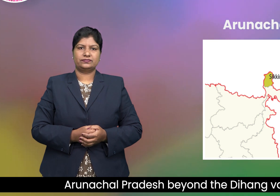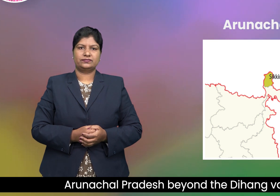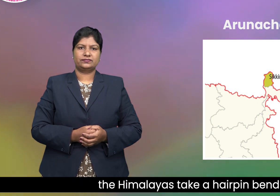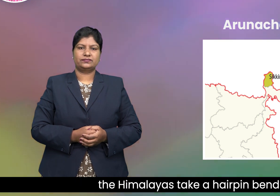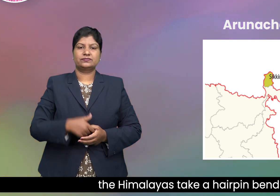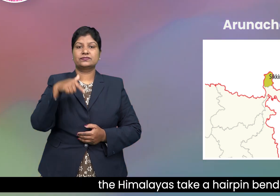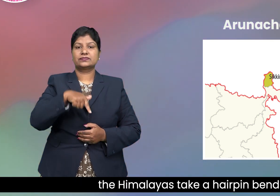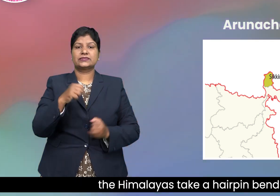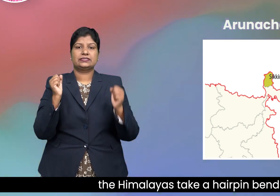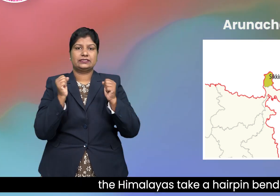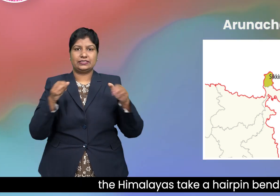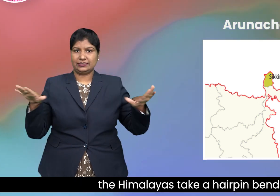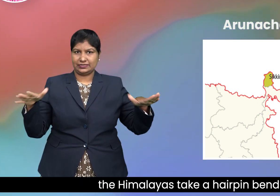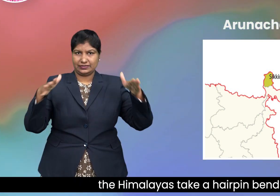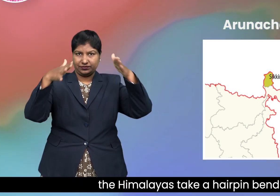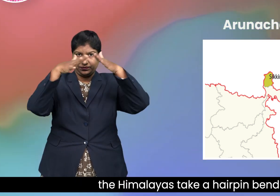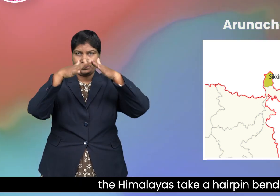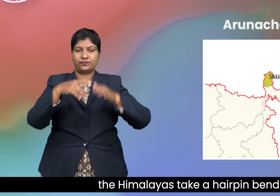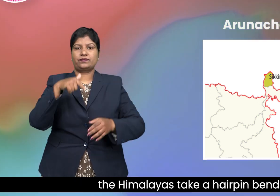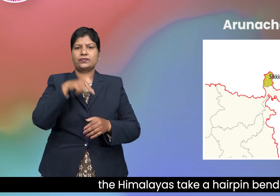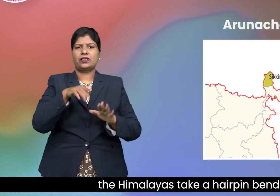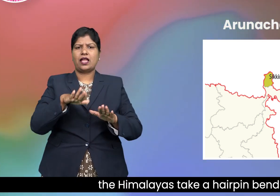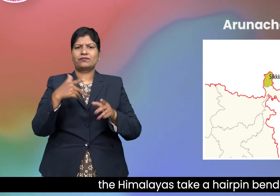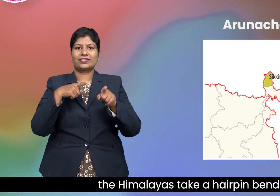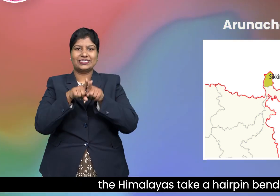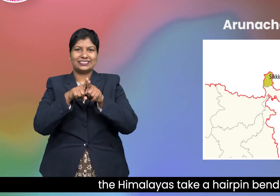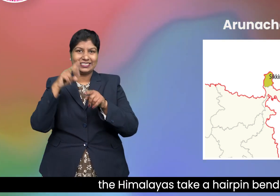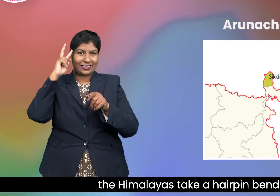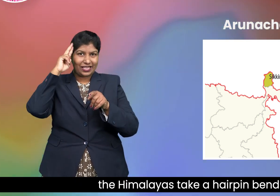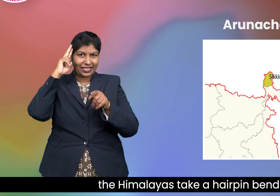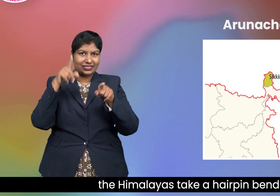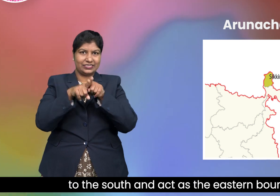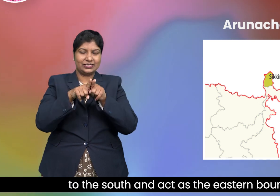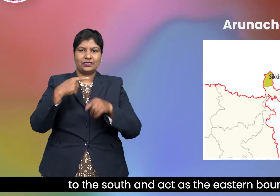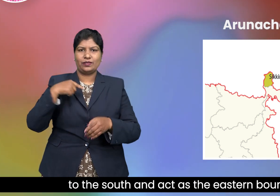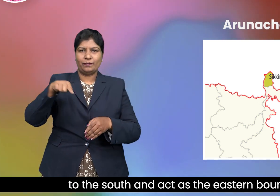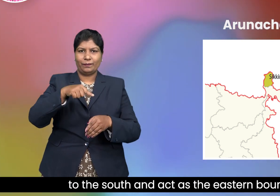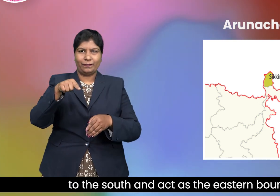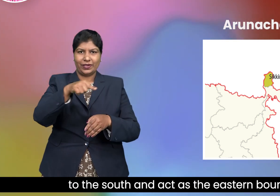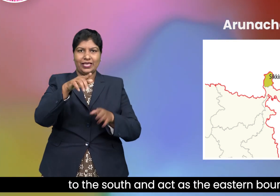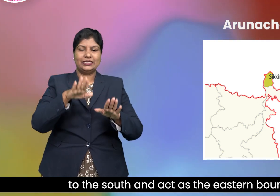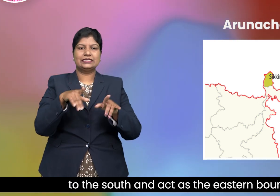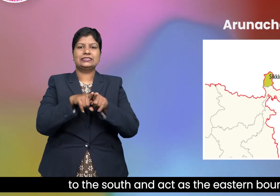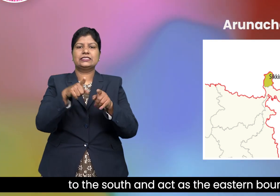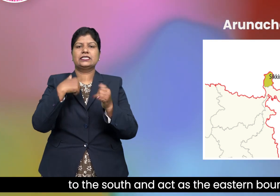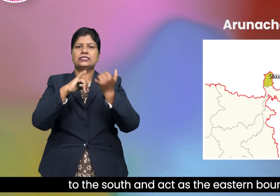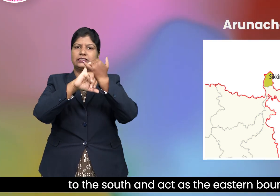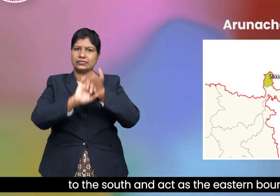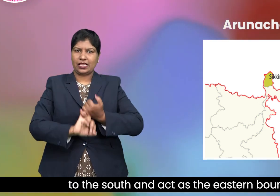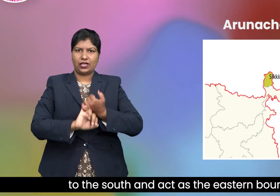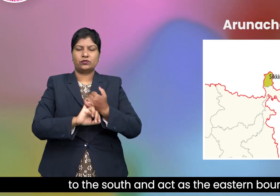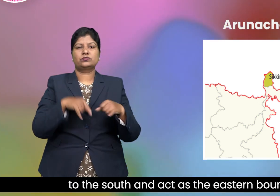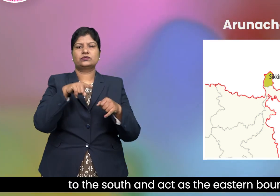the Himalayas take a hairpin bend to the south and